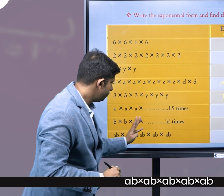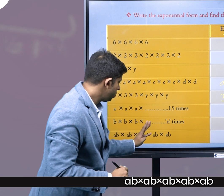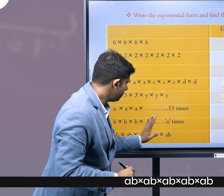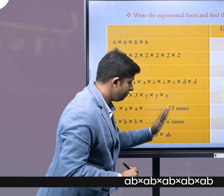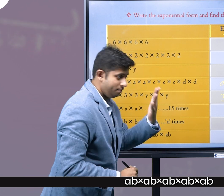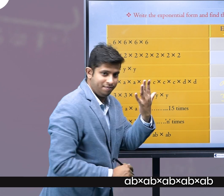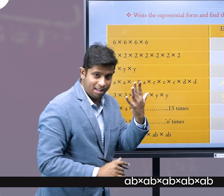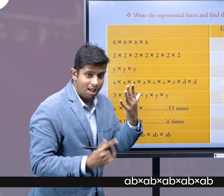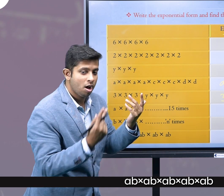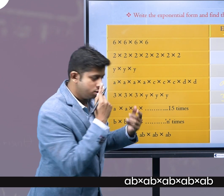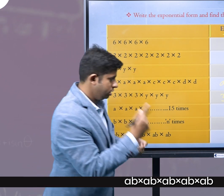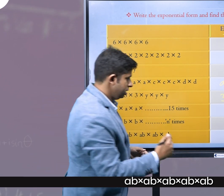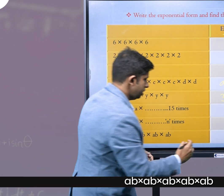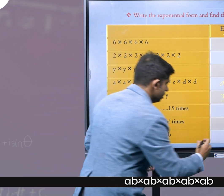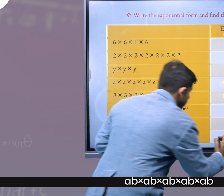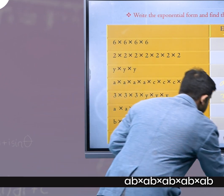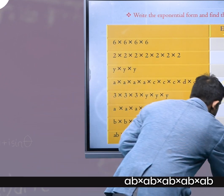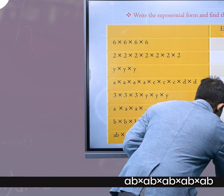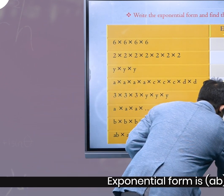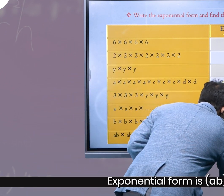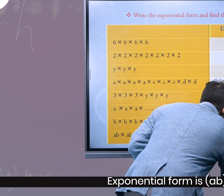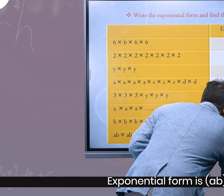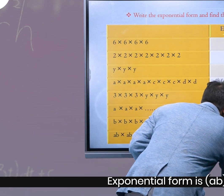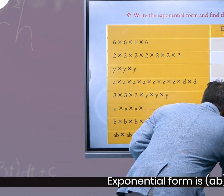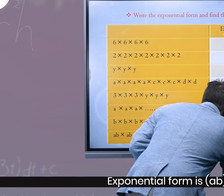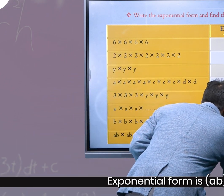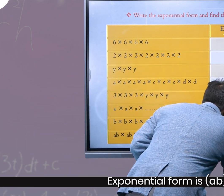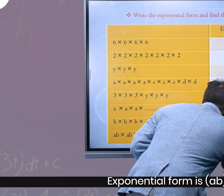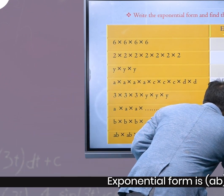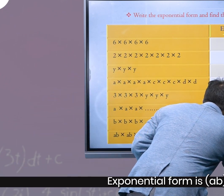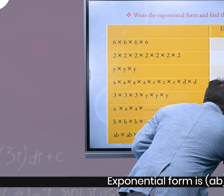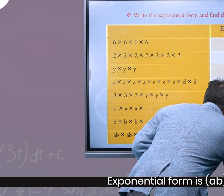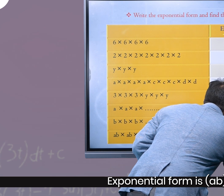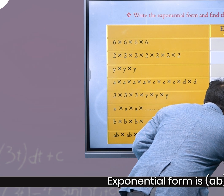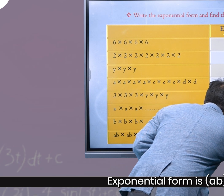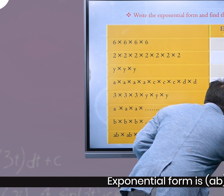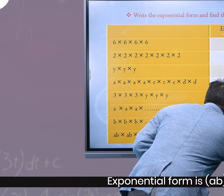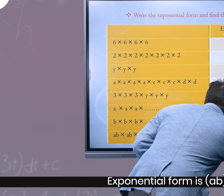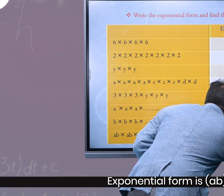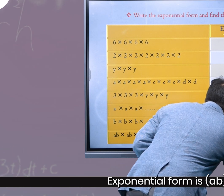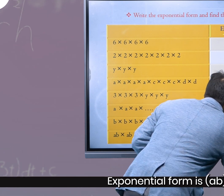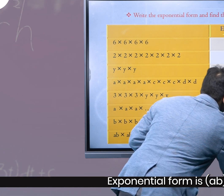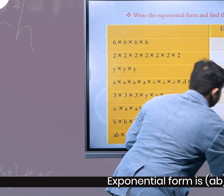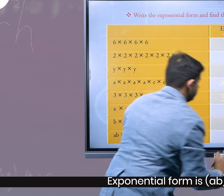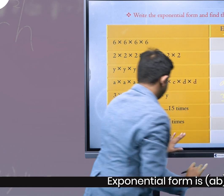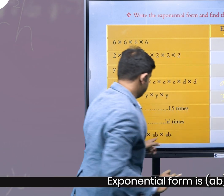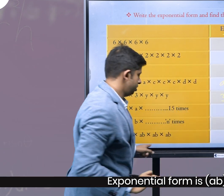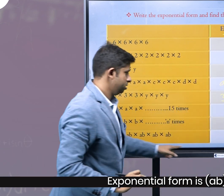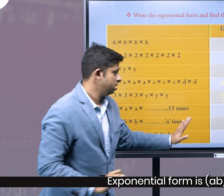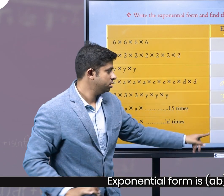into AB into AB into AB. The exponential form is AB whole to the power of 5.